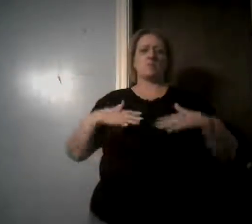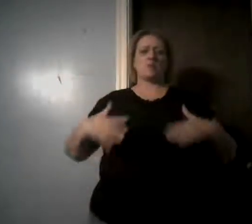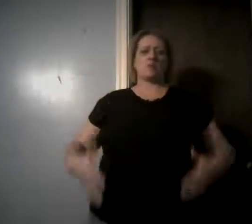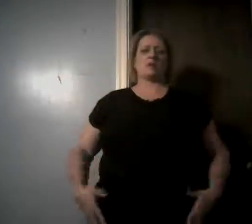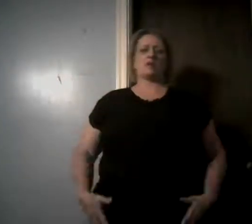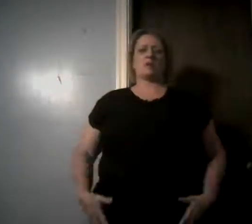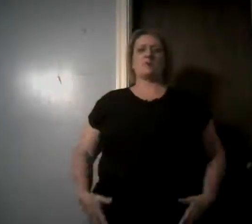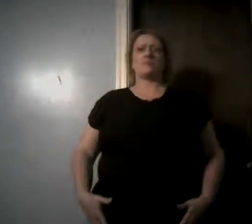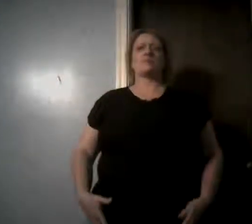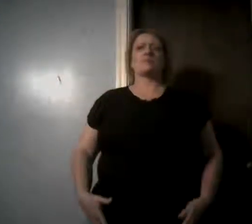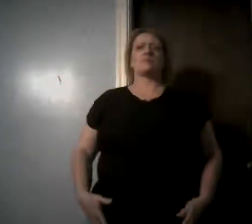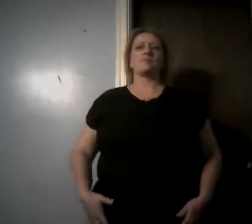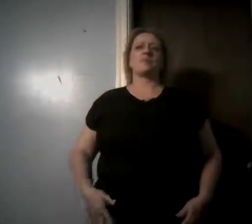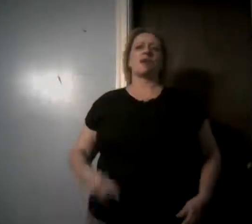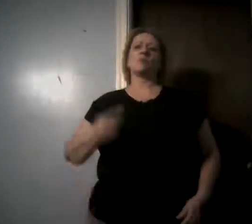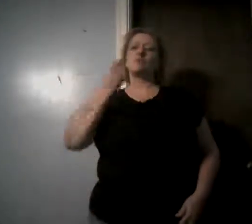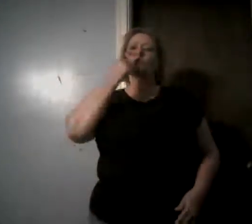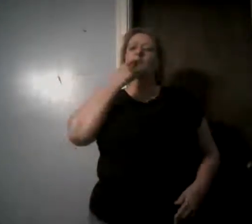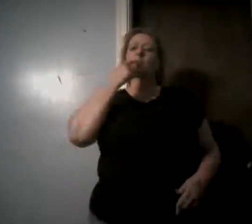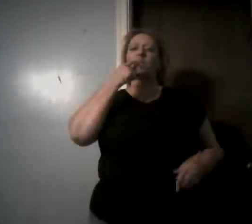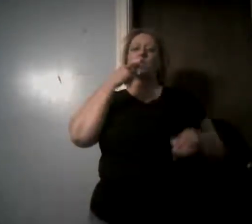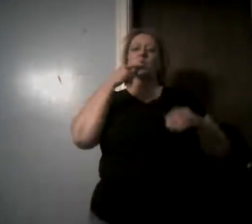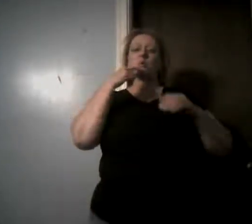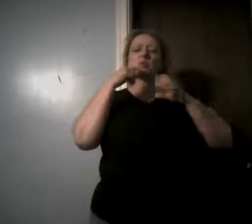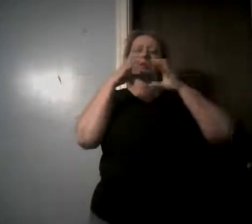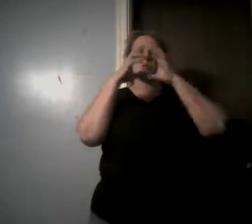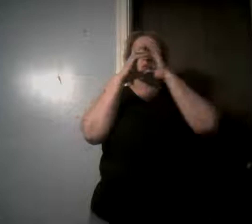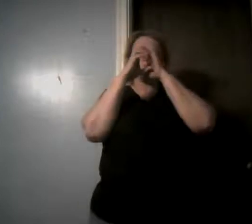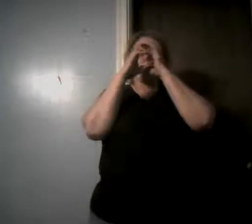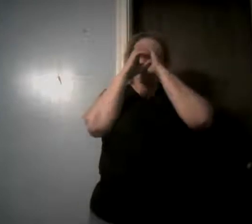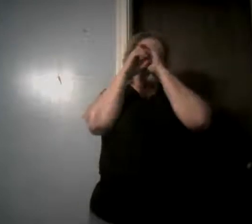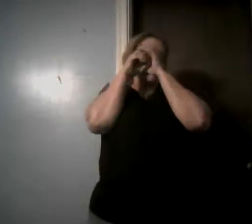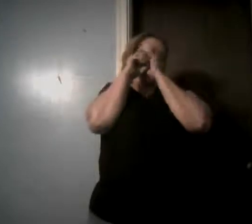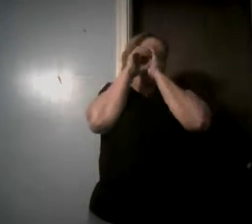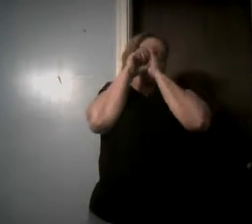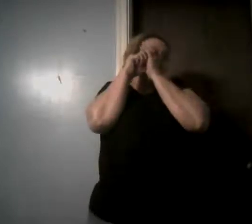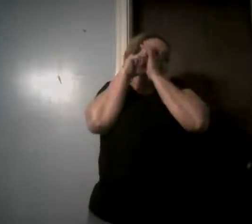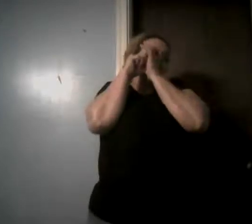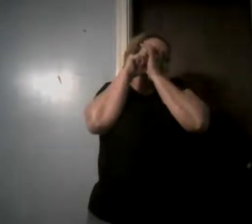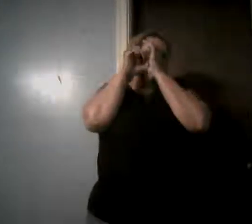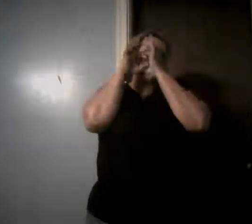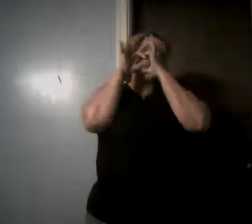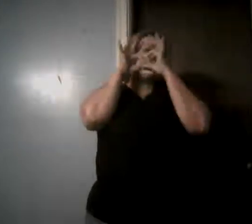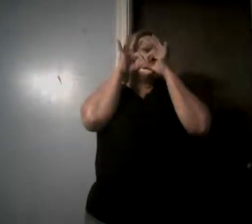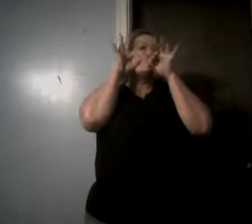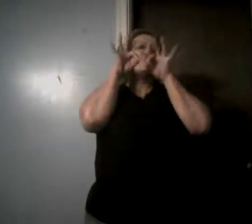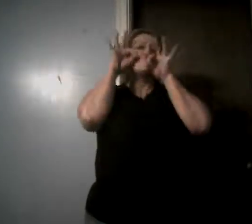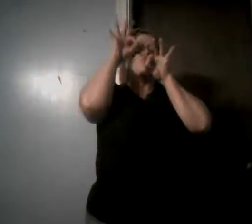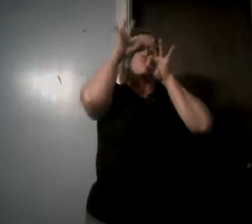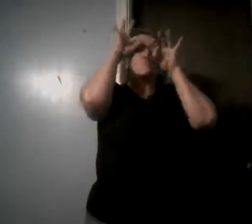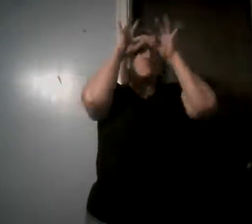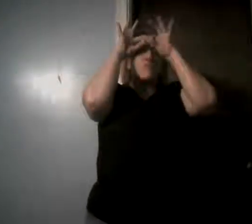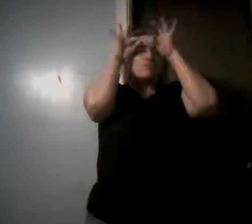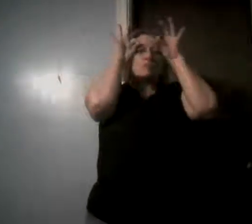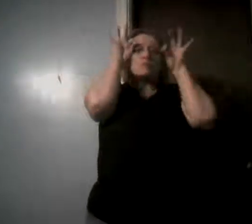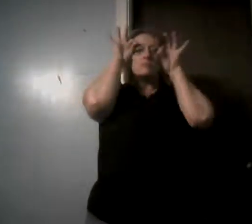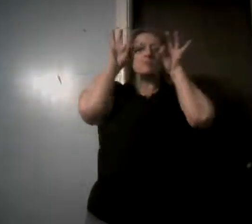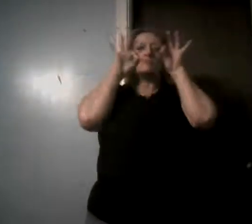It is a red ring of small blisters or a red ring of scaly skin that grows outward as the infection